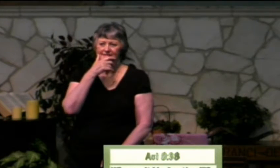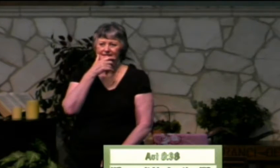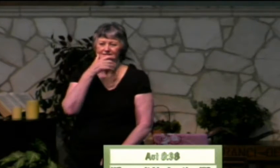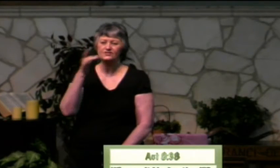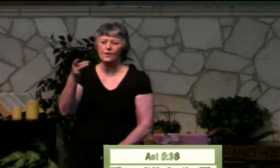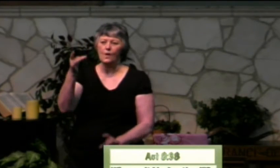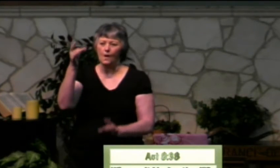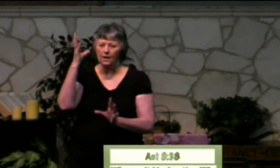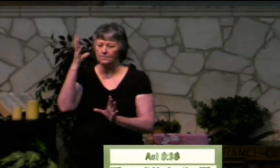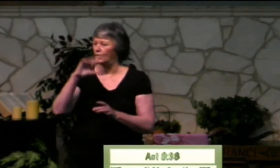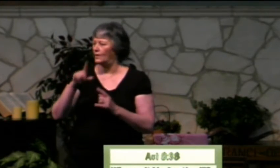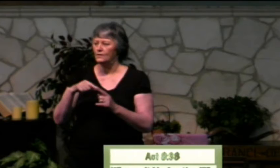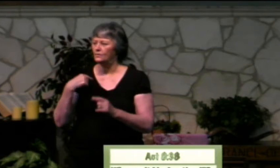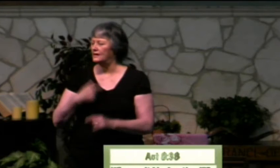it's so horrible when we